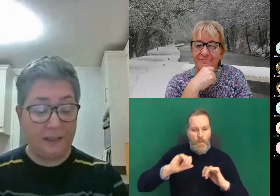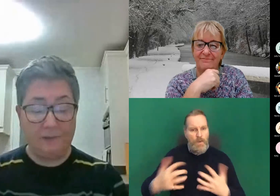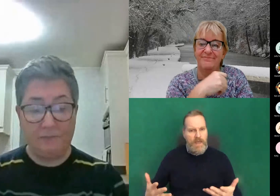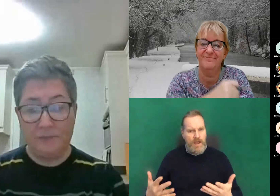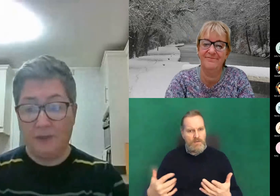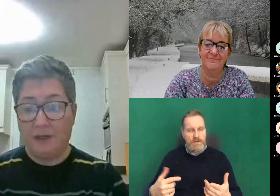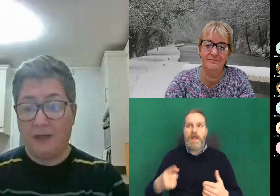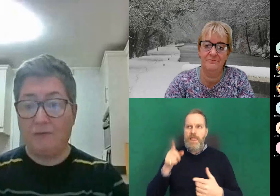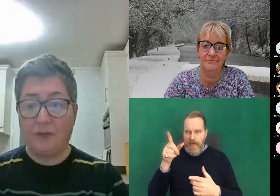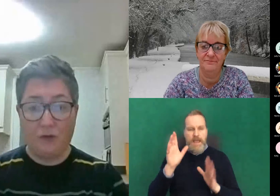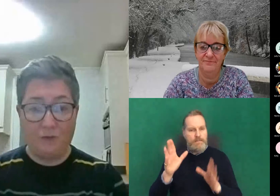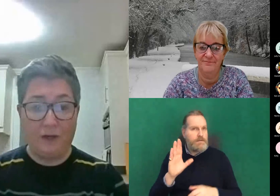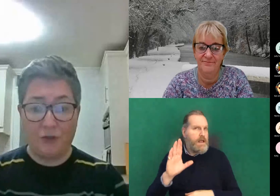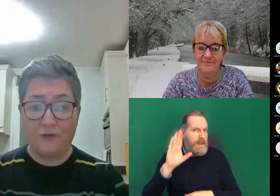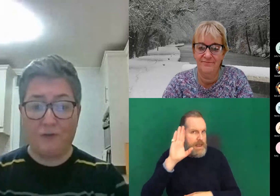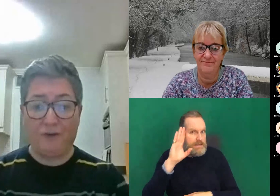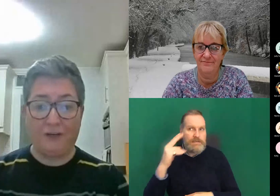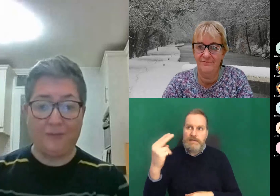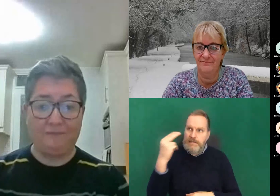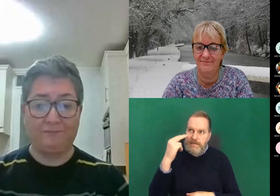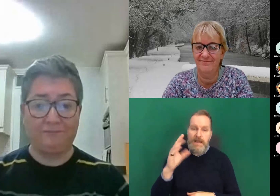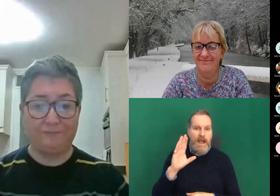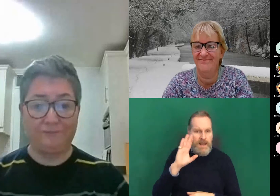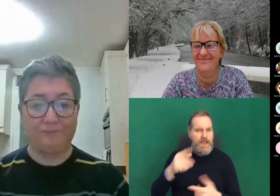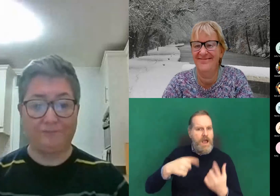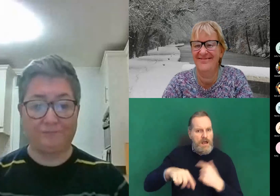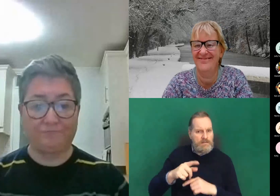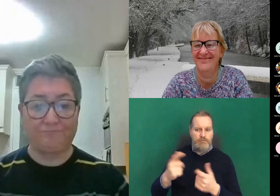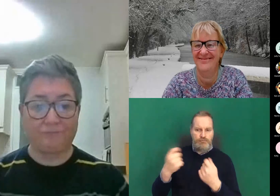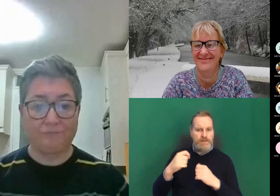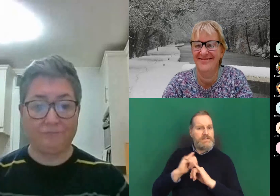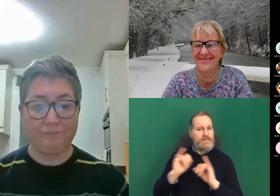and taken seriously. And thank you very much for inviting me.